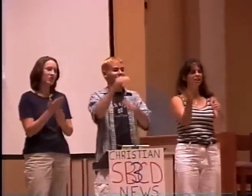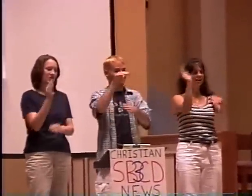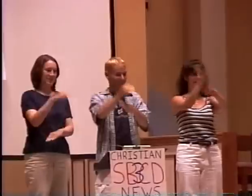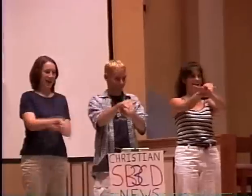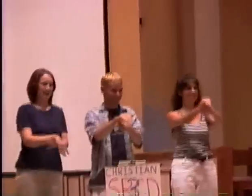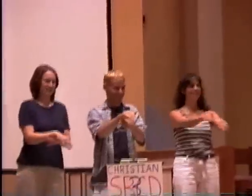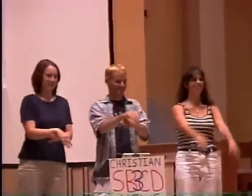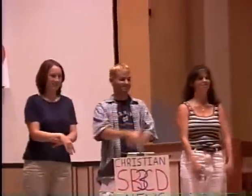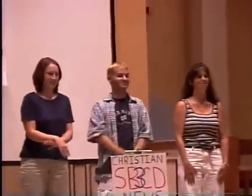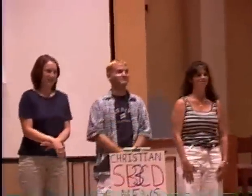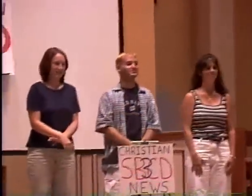Good night.